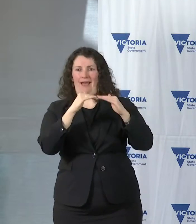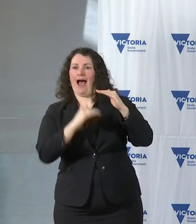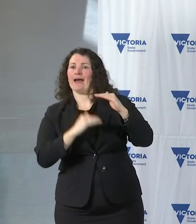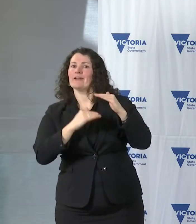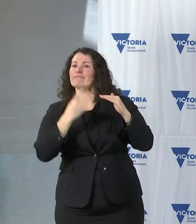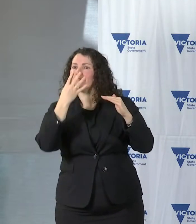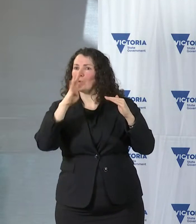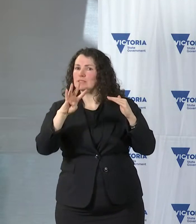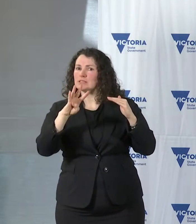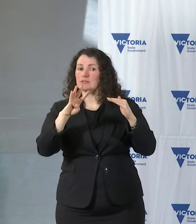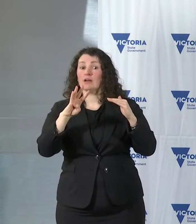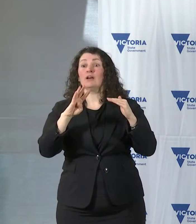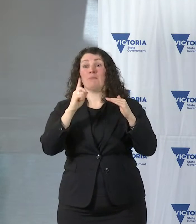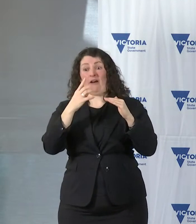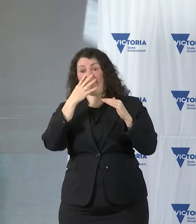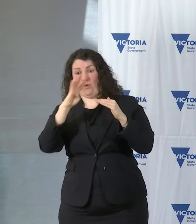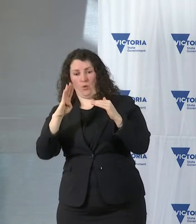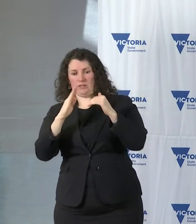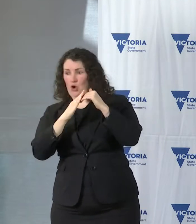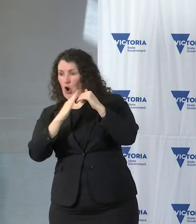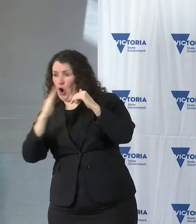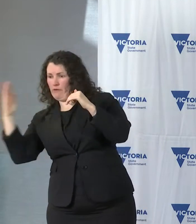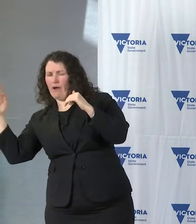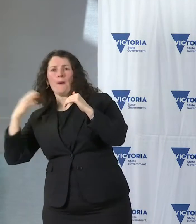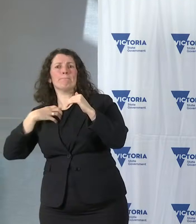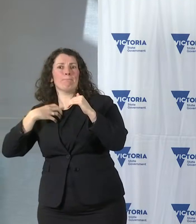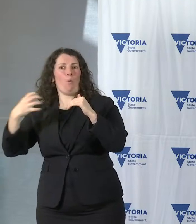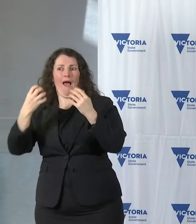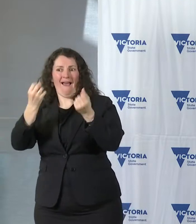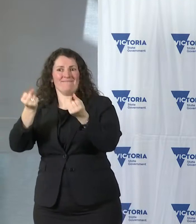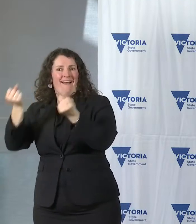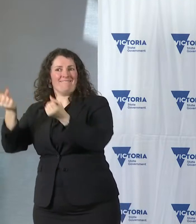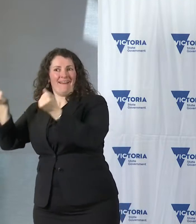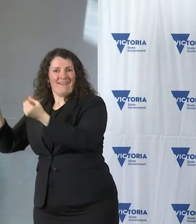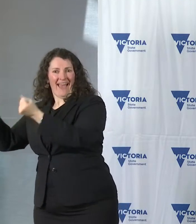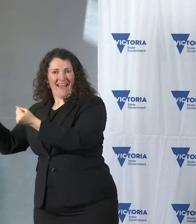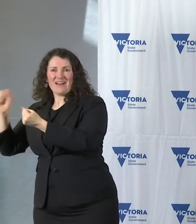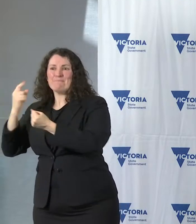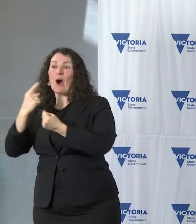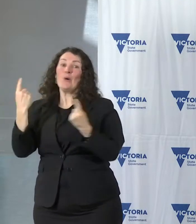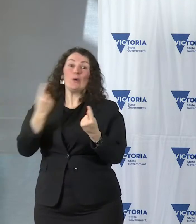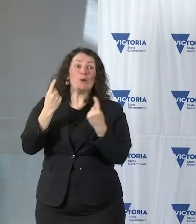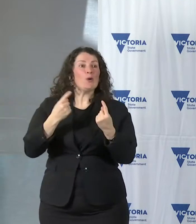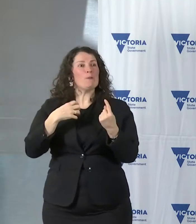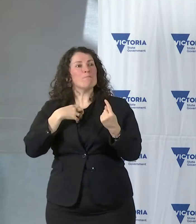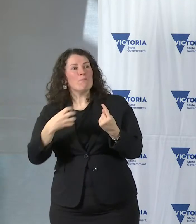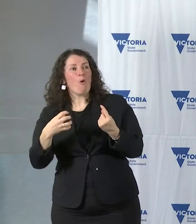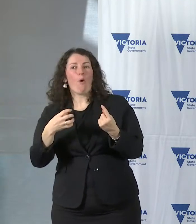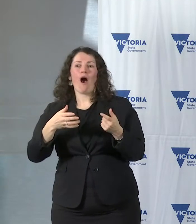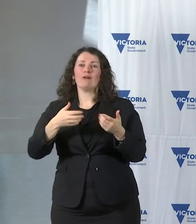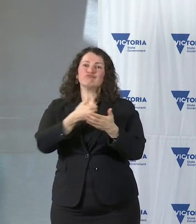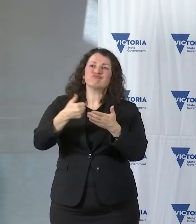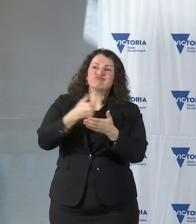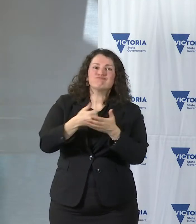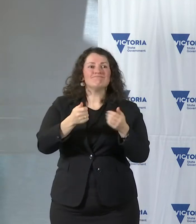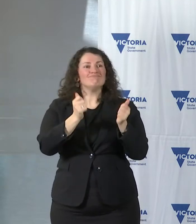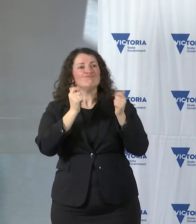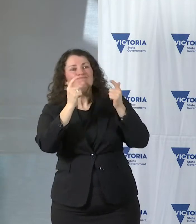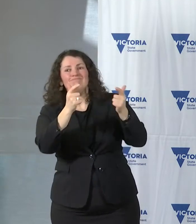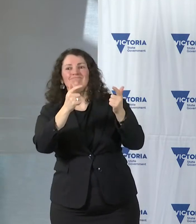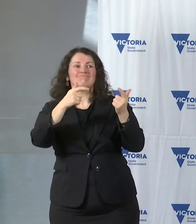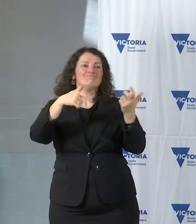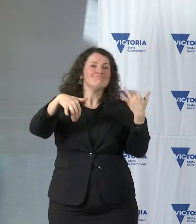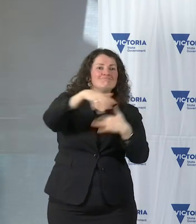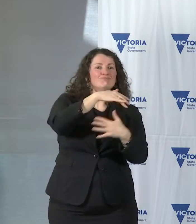get out more, who go to gigs, who want to get to live venues, who go more to arts and cultural events, who get